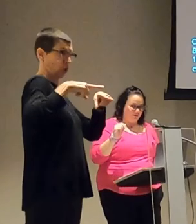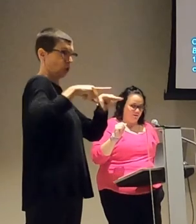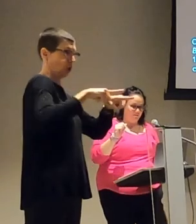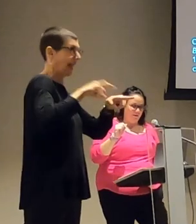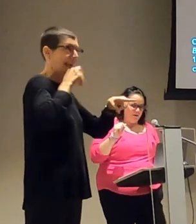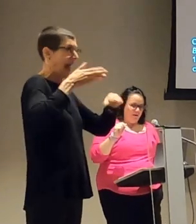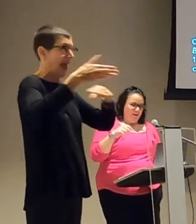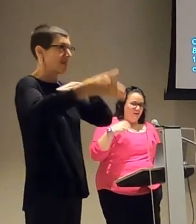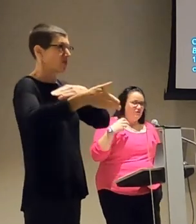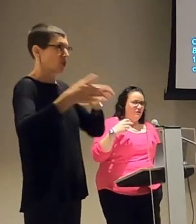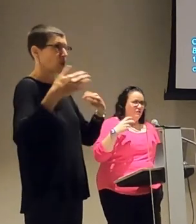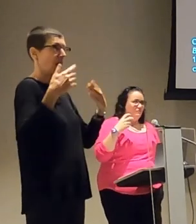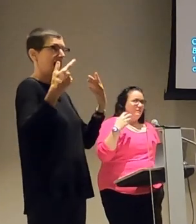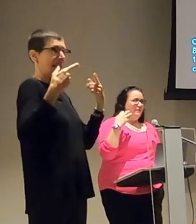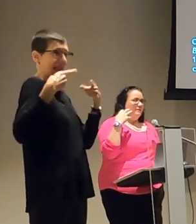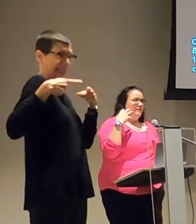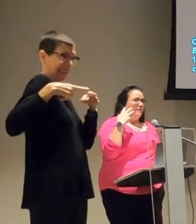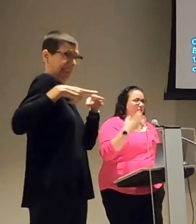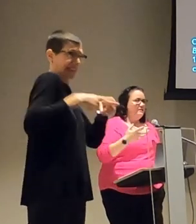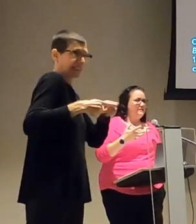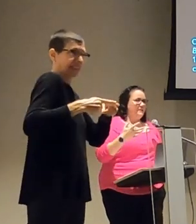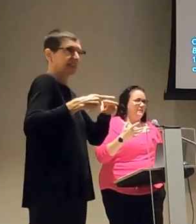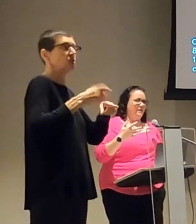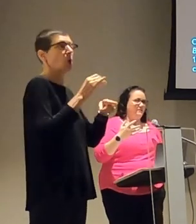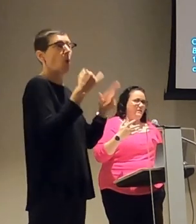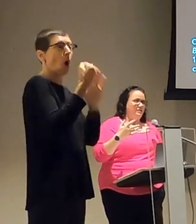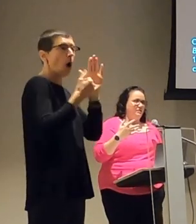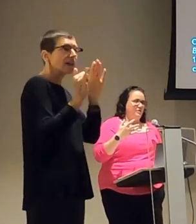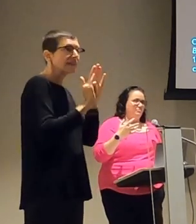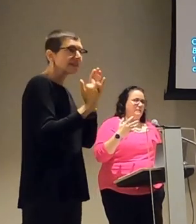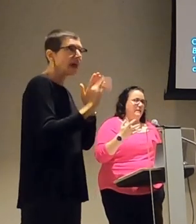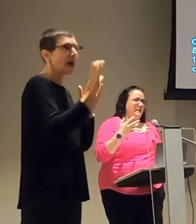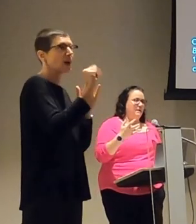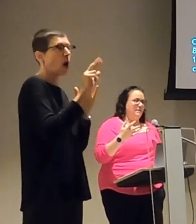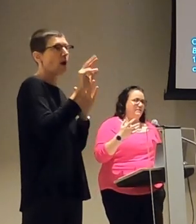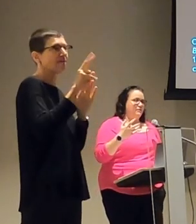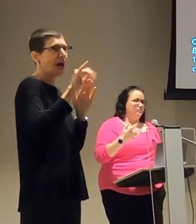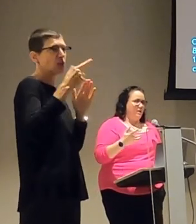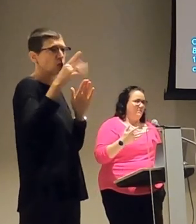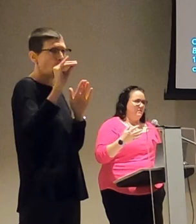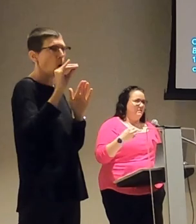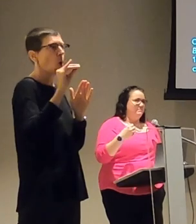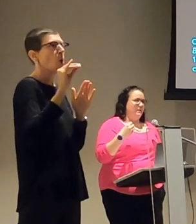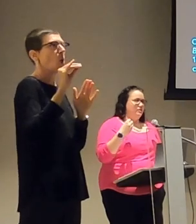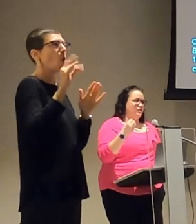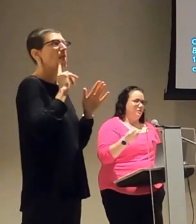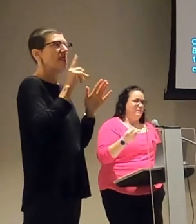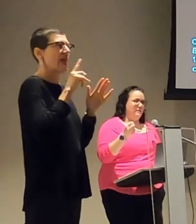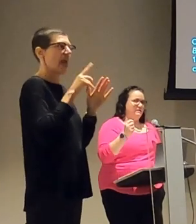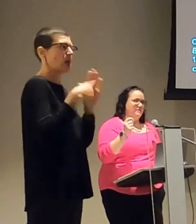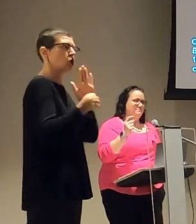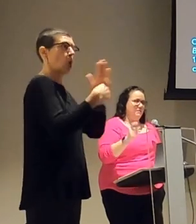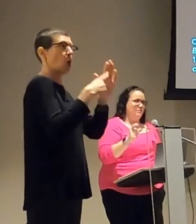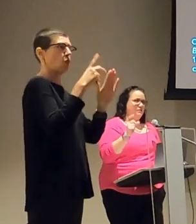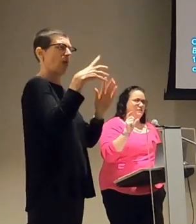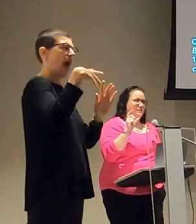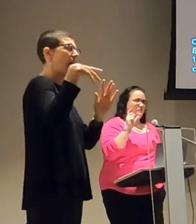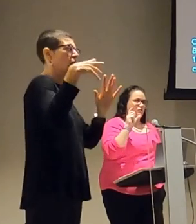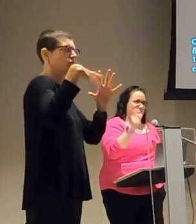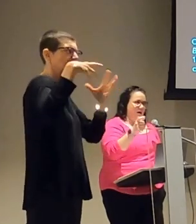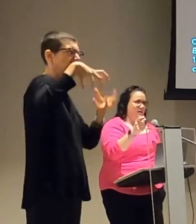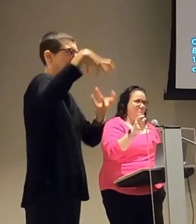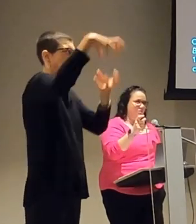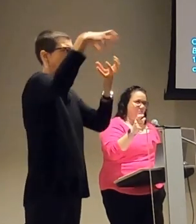moment after. And so artists like Caravaggio play up the drama by showing us the